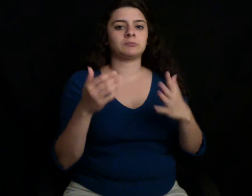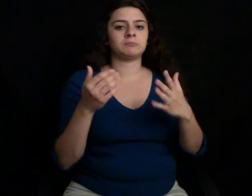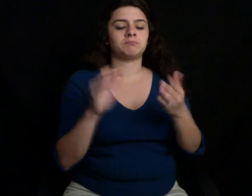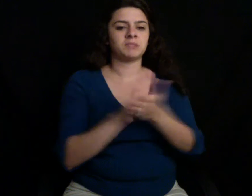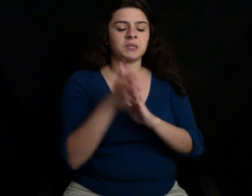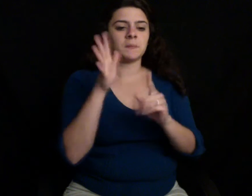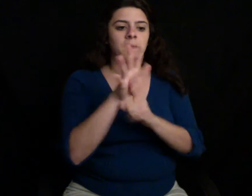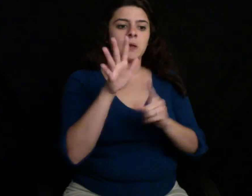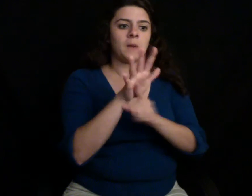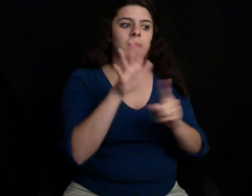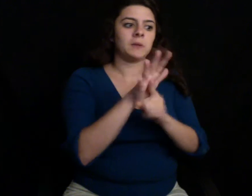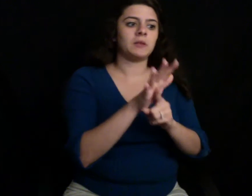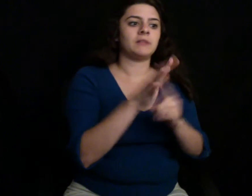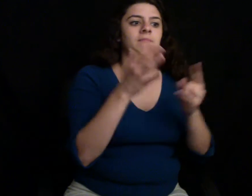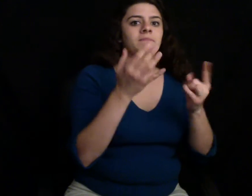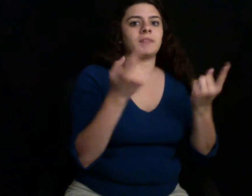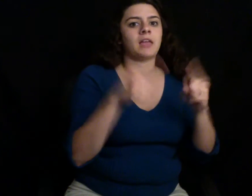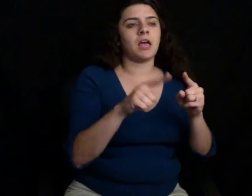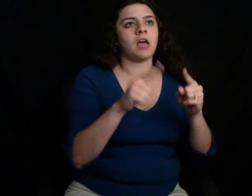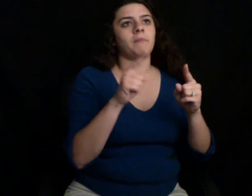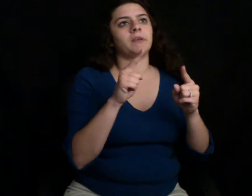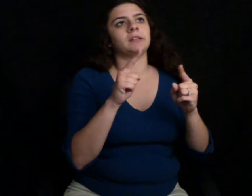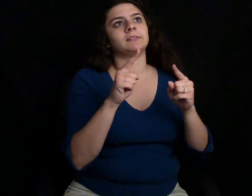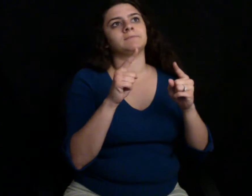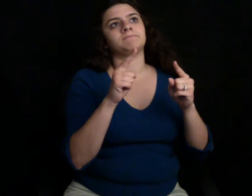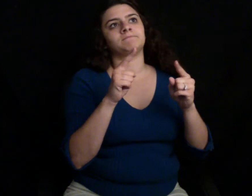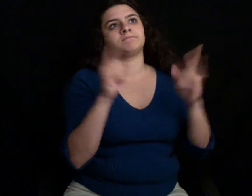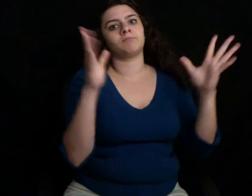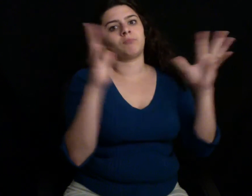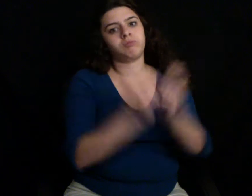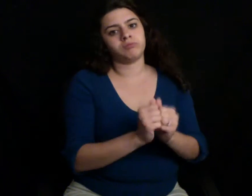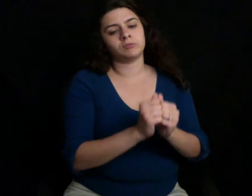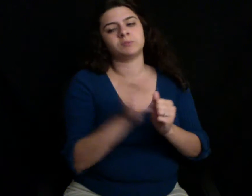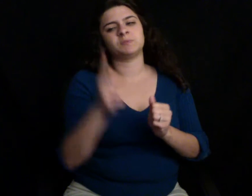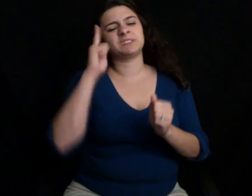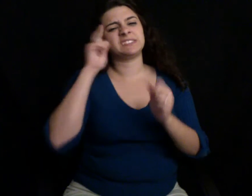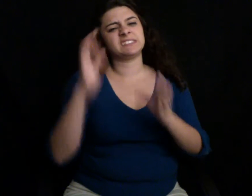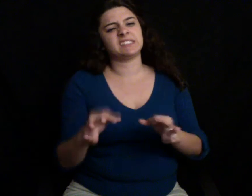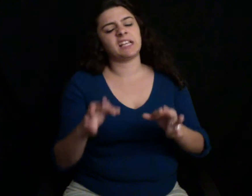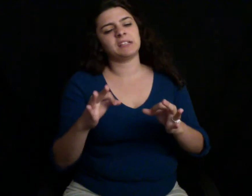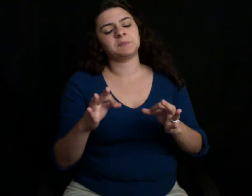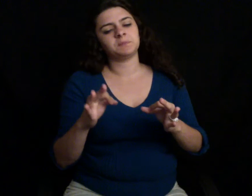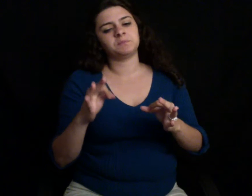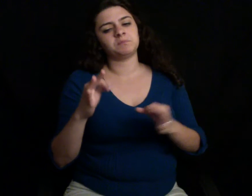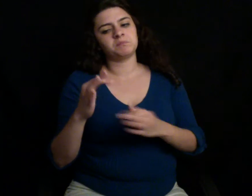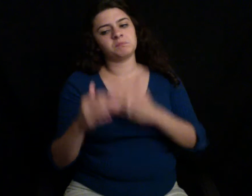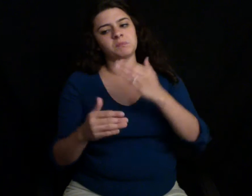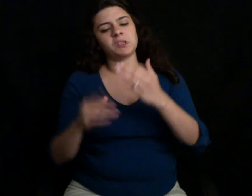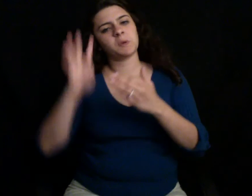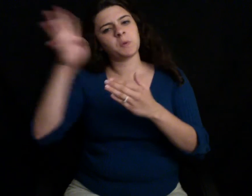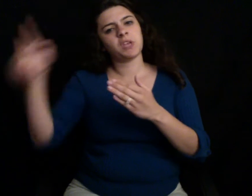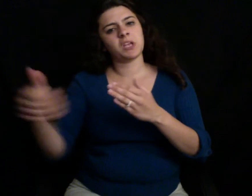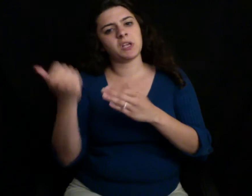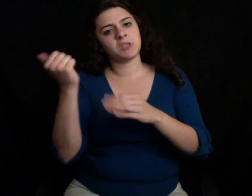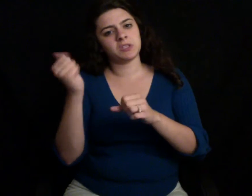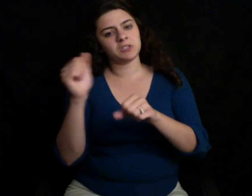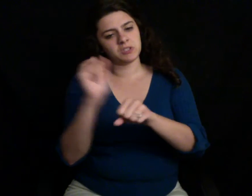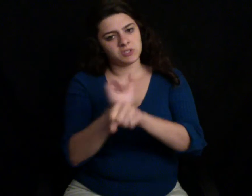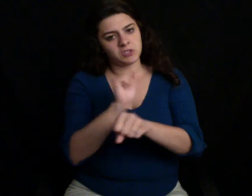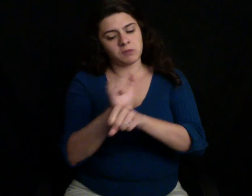to go back to. He decided to develop a fallback career, in case music didn't end up working out in the long term. Daystorm chose to become a personal trainer, and